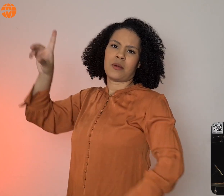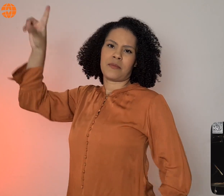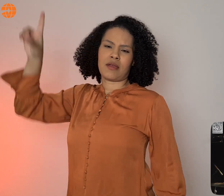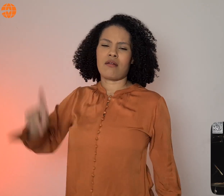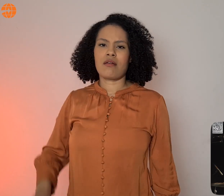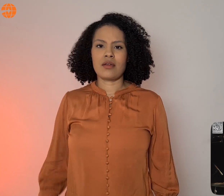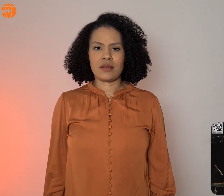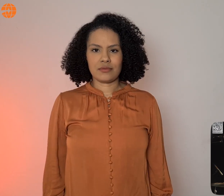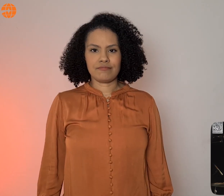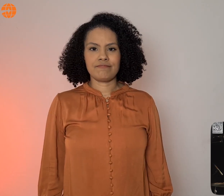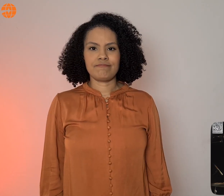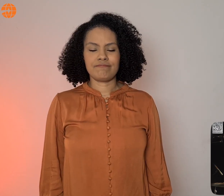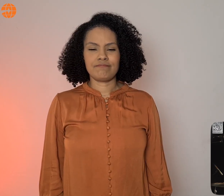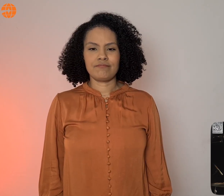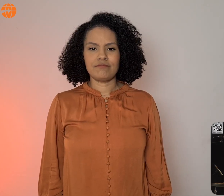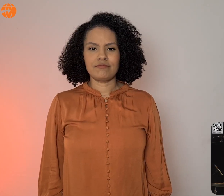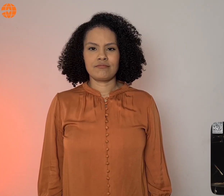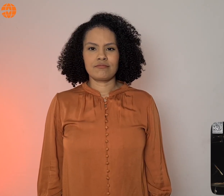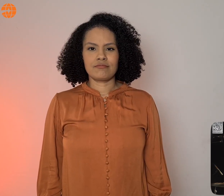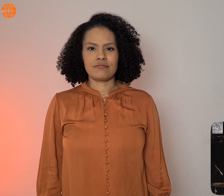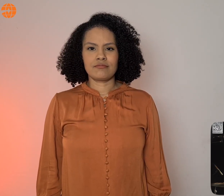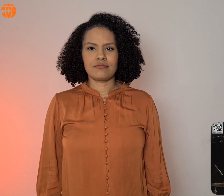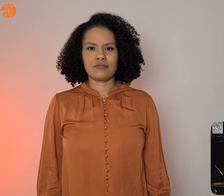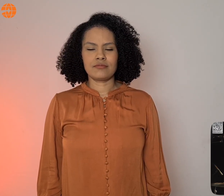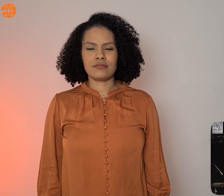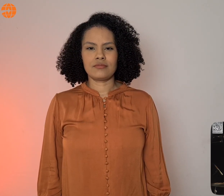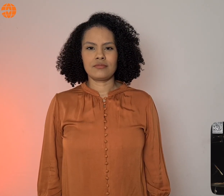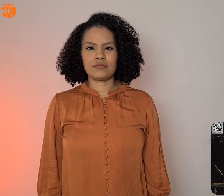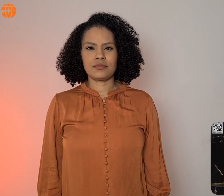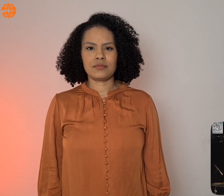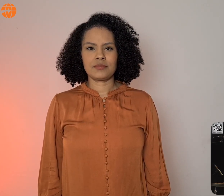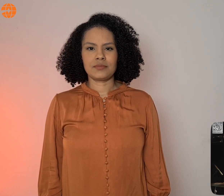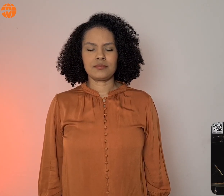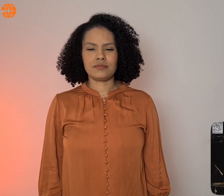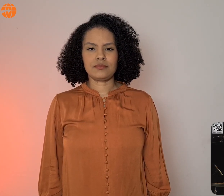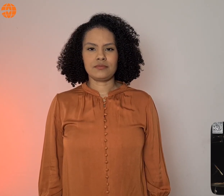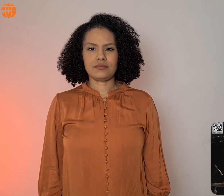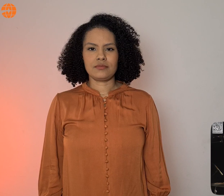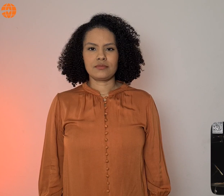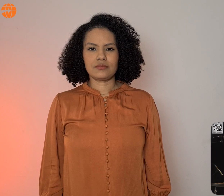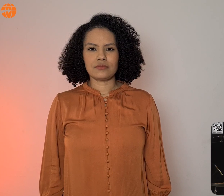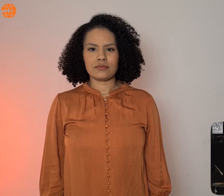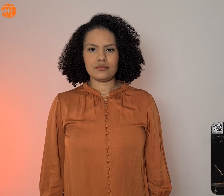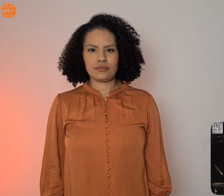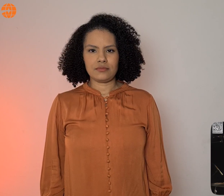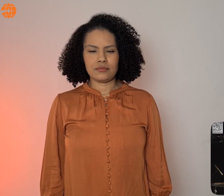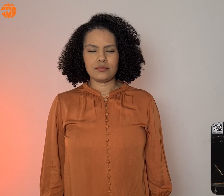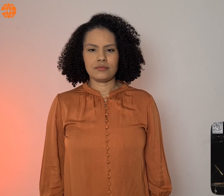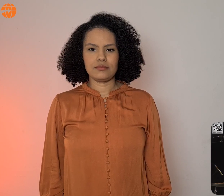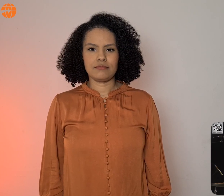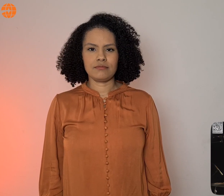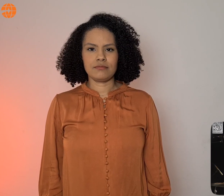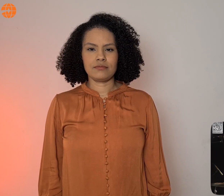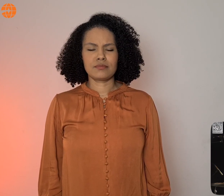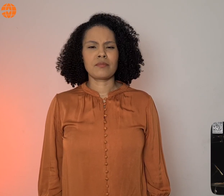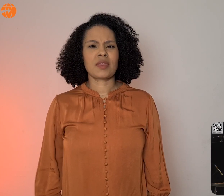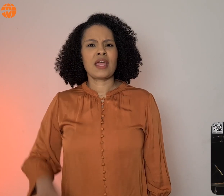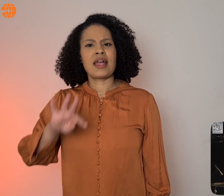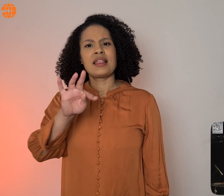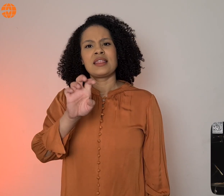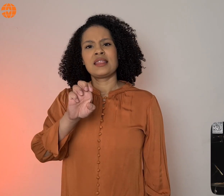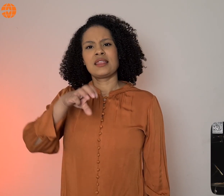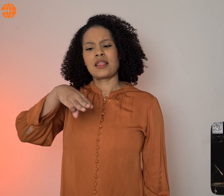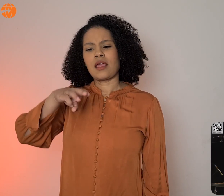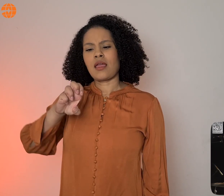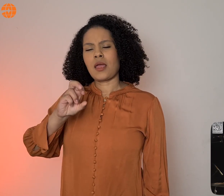to fear him means to see him and recognize him as God and judge and master and bow down before him and make him